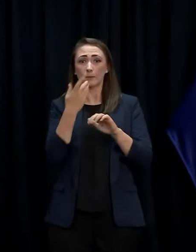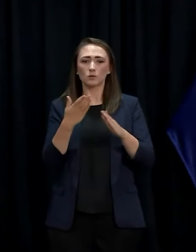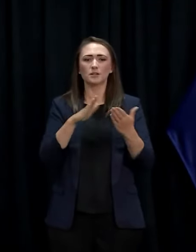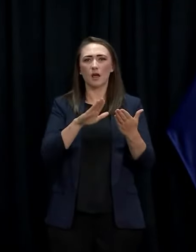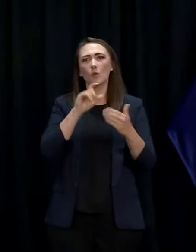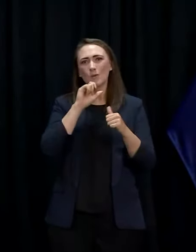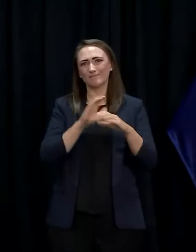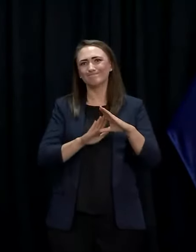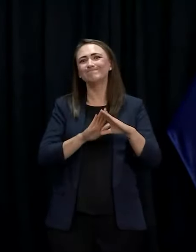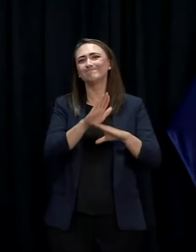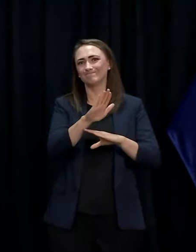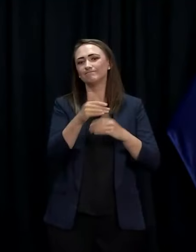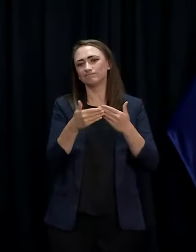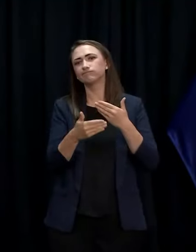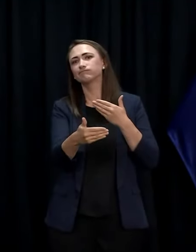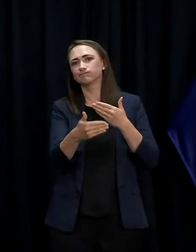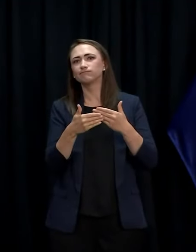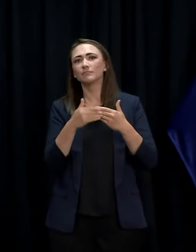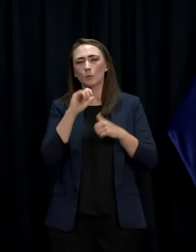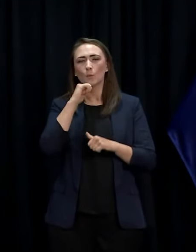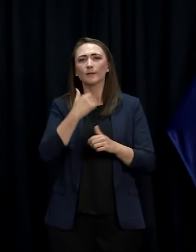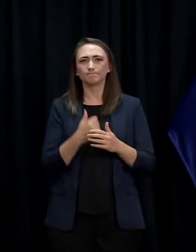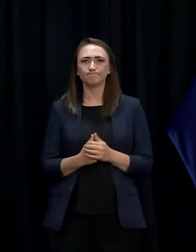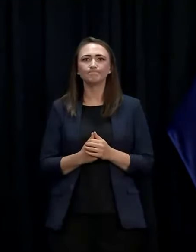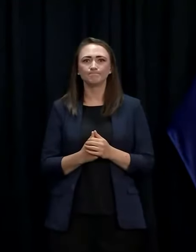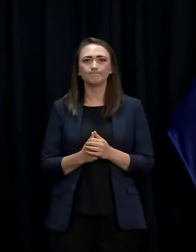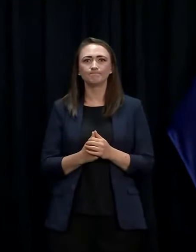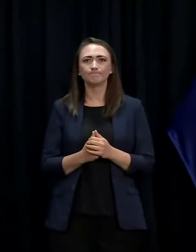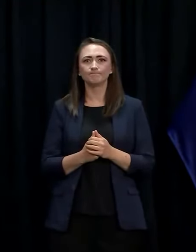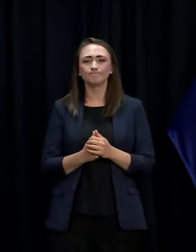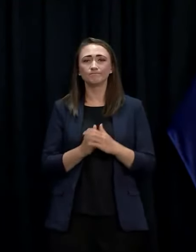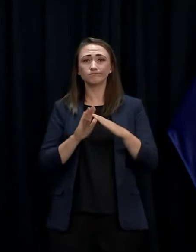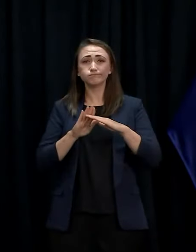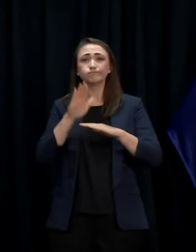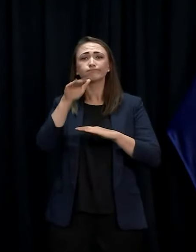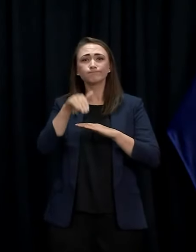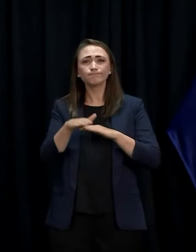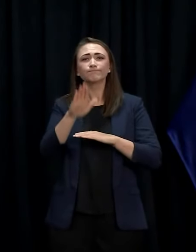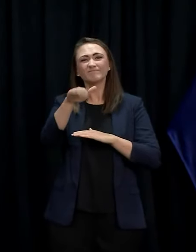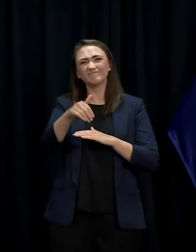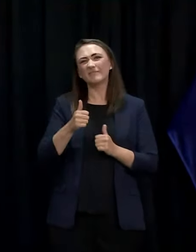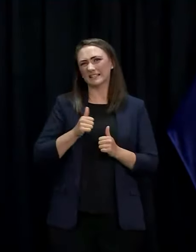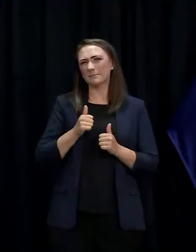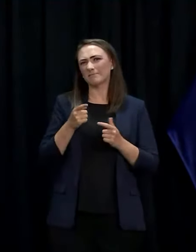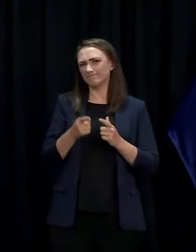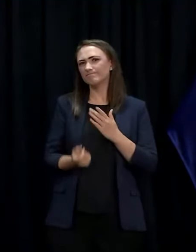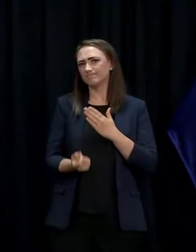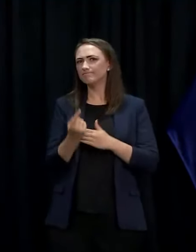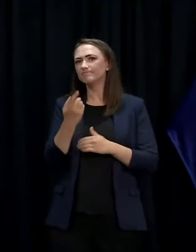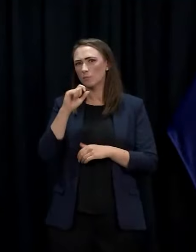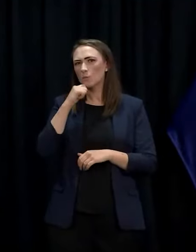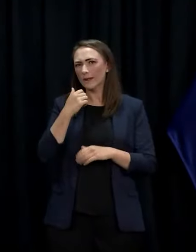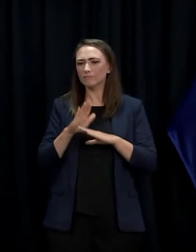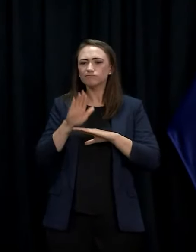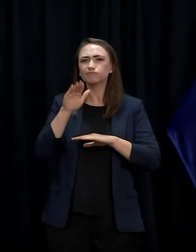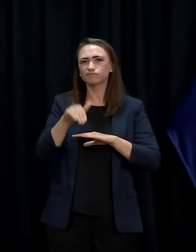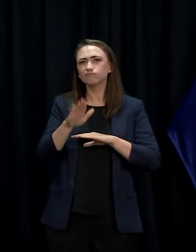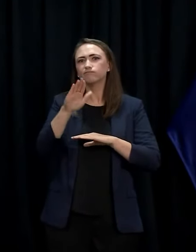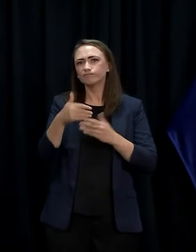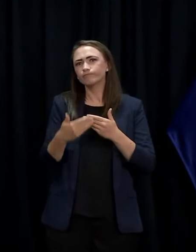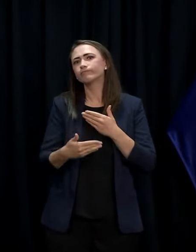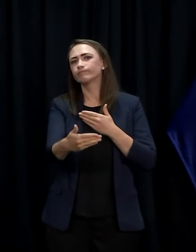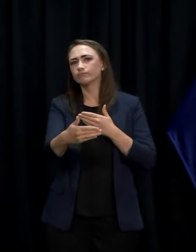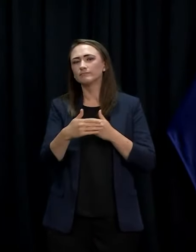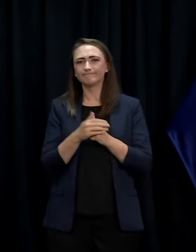COVID-19 over the coming weeks. That series of peaks and troughs is not unexpected, and one of the things that's really important to look at is the